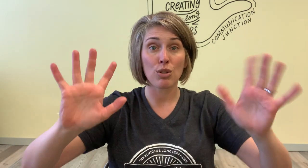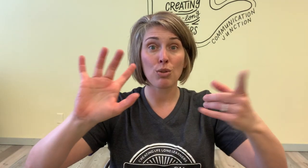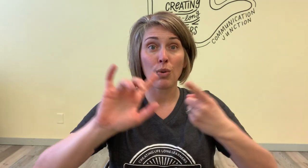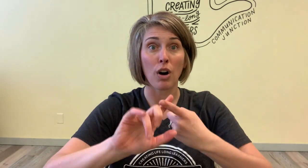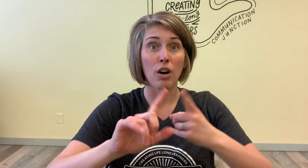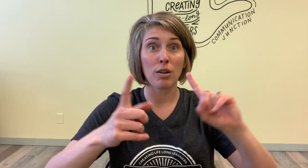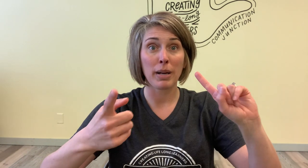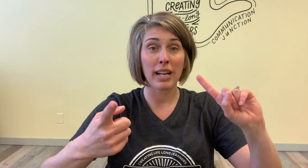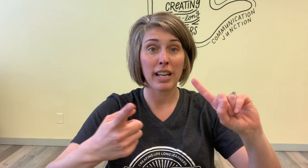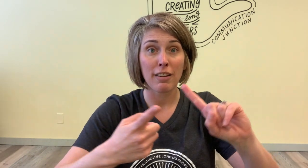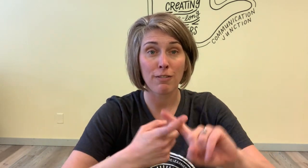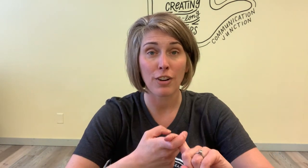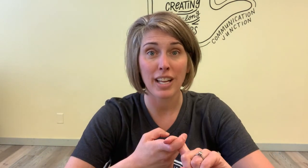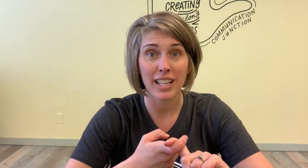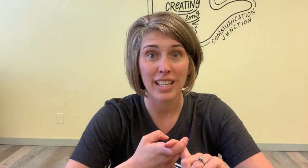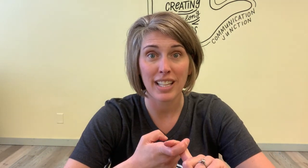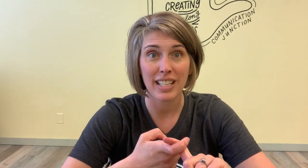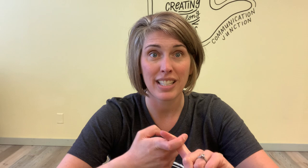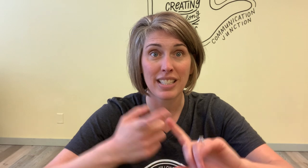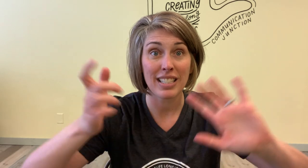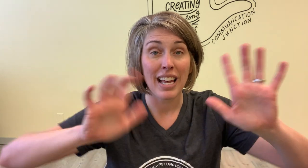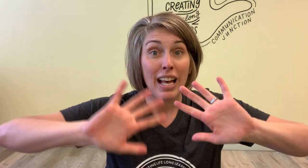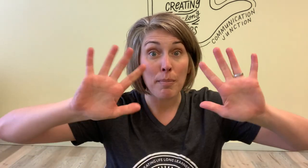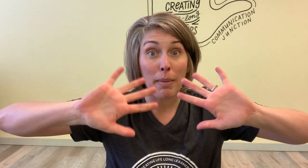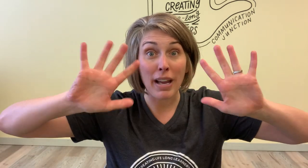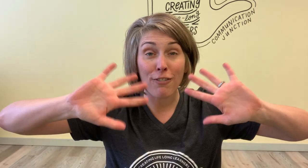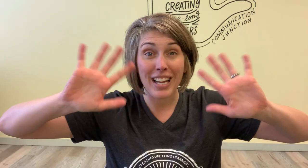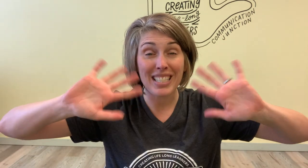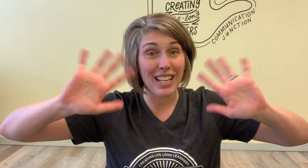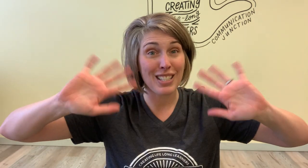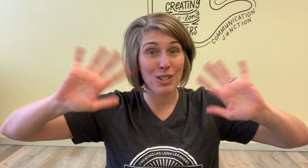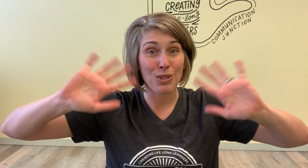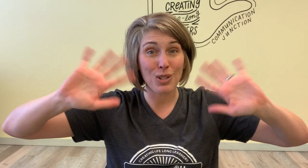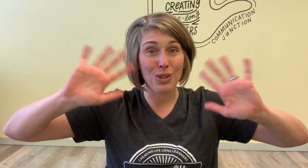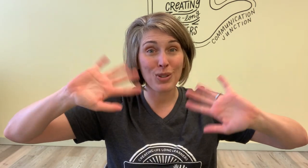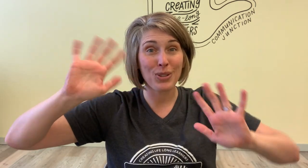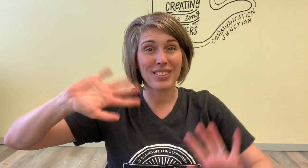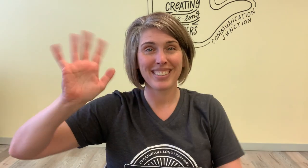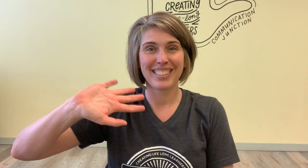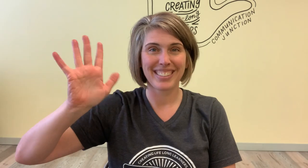all my friends. Bye-bye, friends. I'll see you soon.